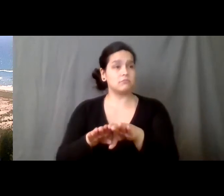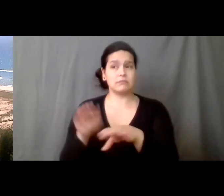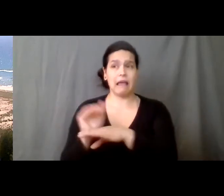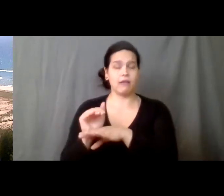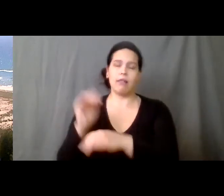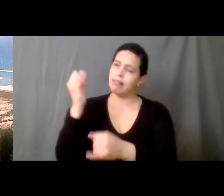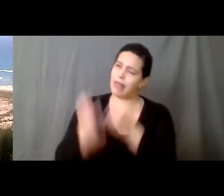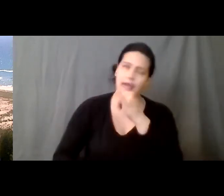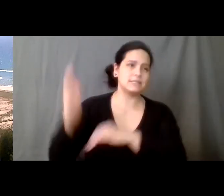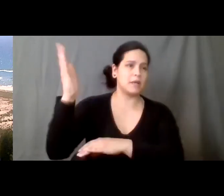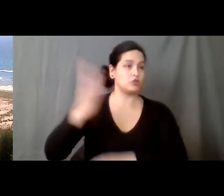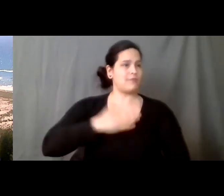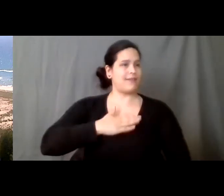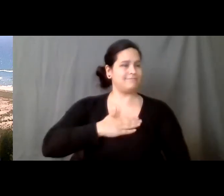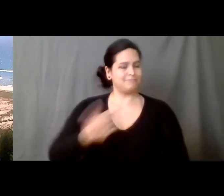speech. And